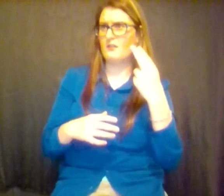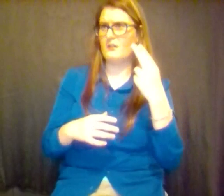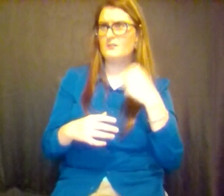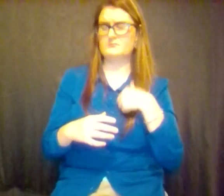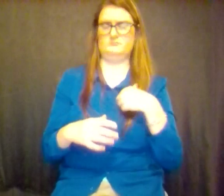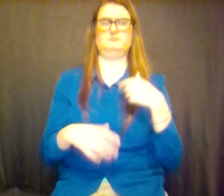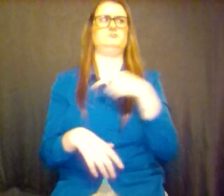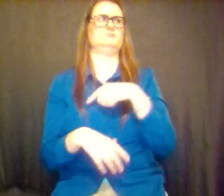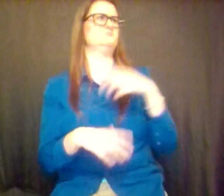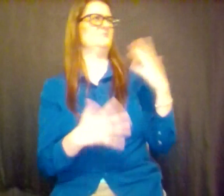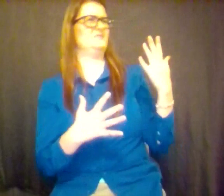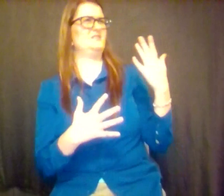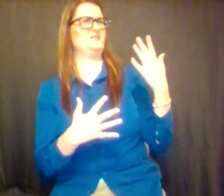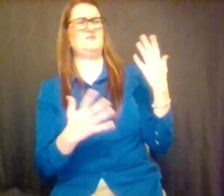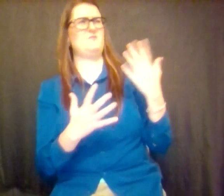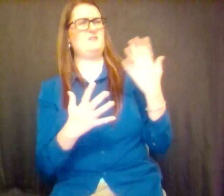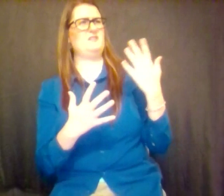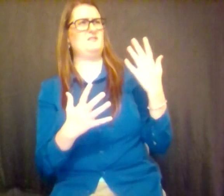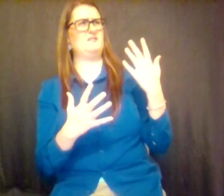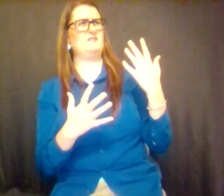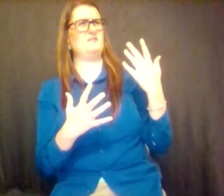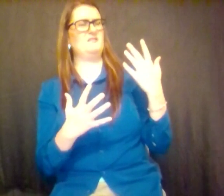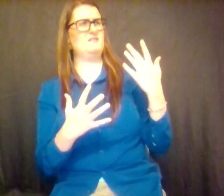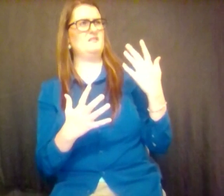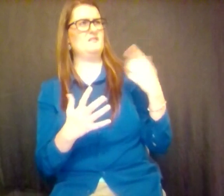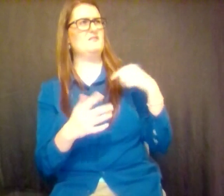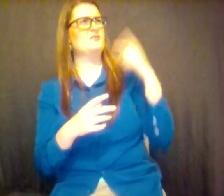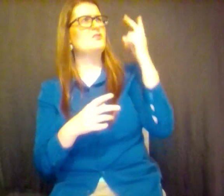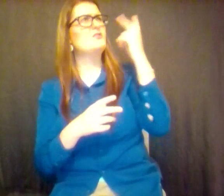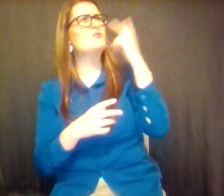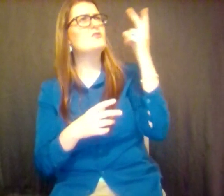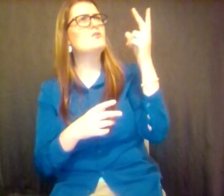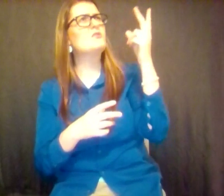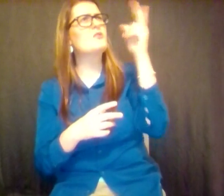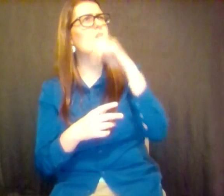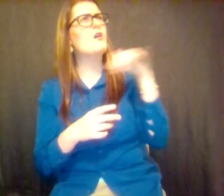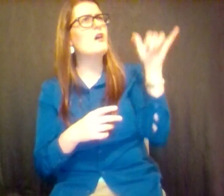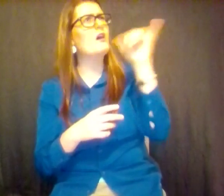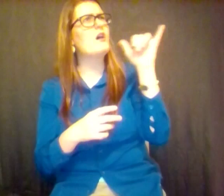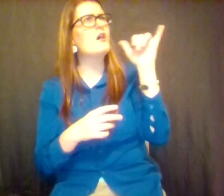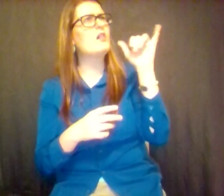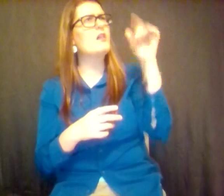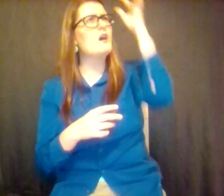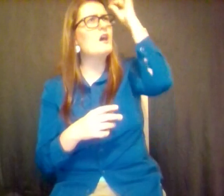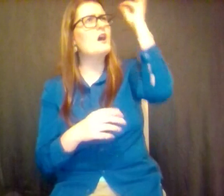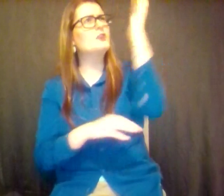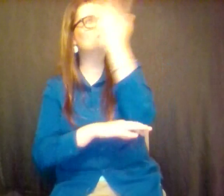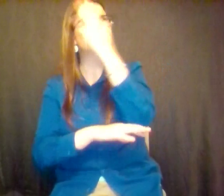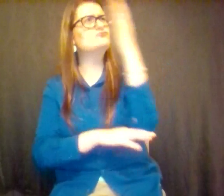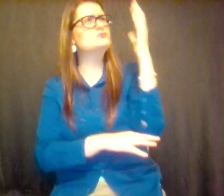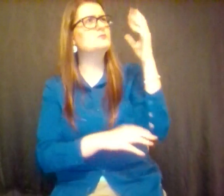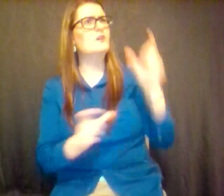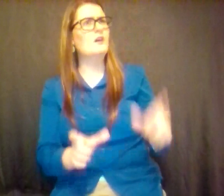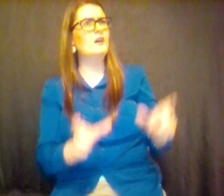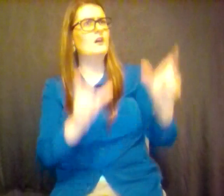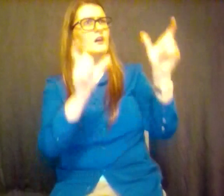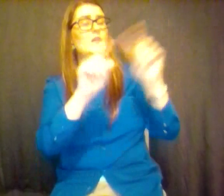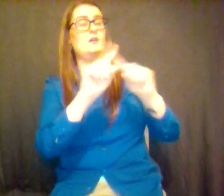David. "Those aren't trees, those are giant legs." David looked up and saw 2 giant